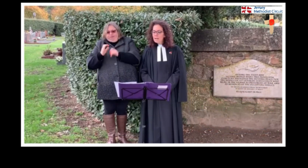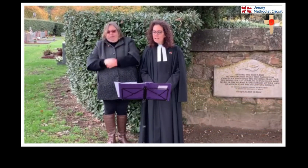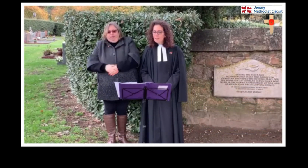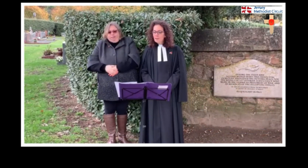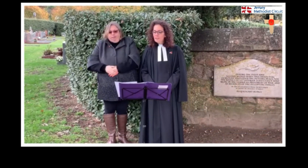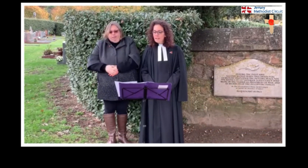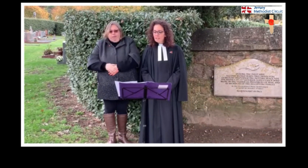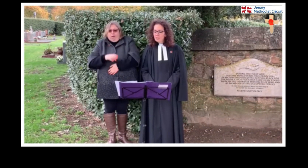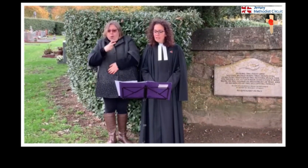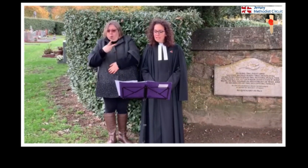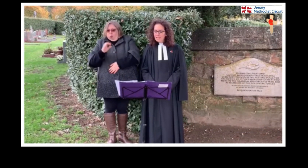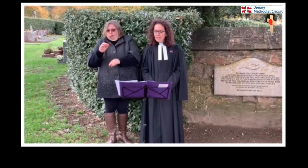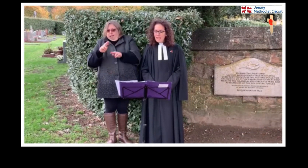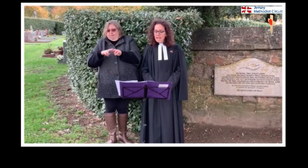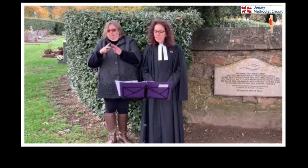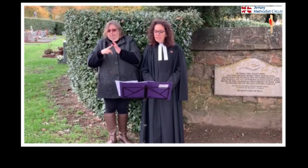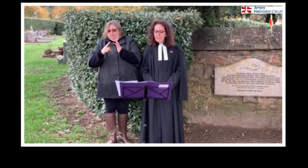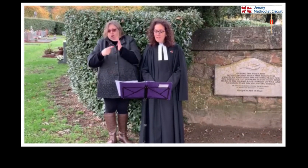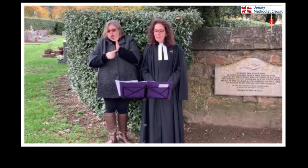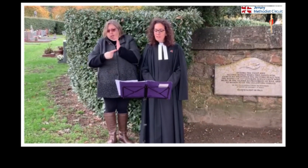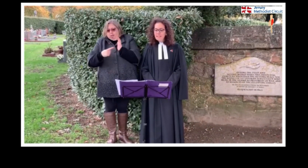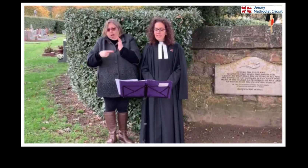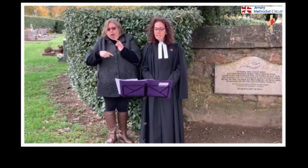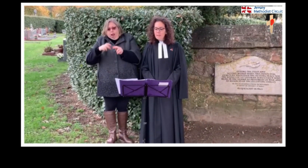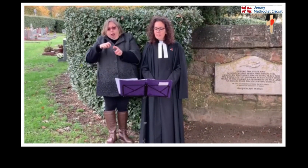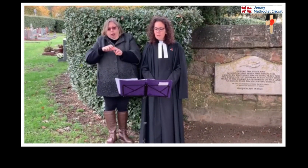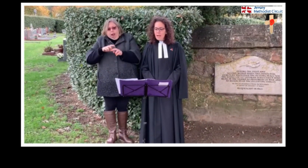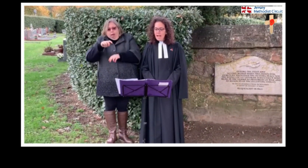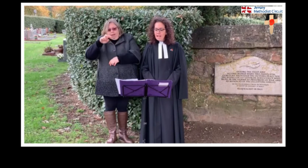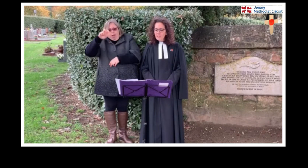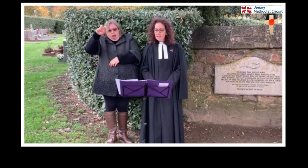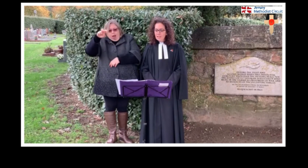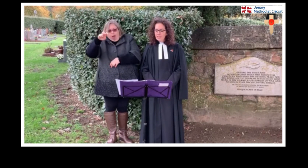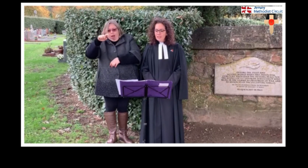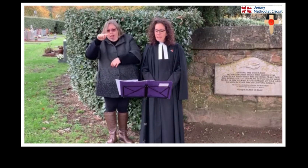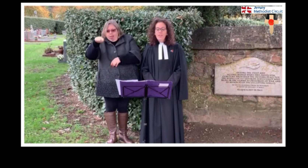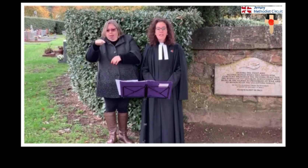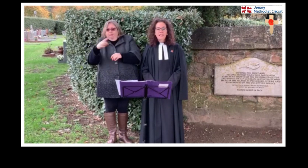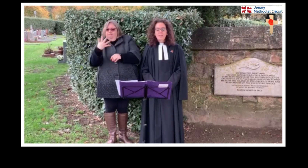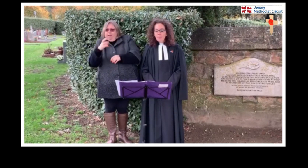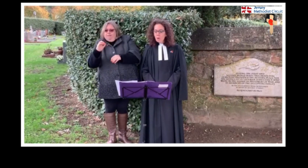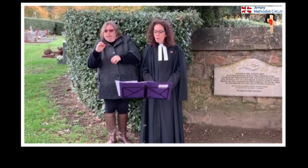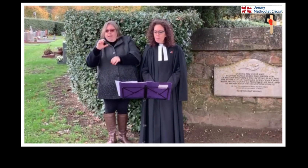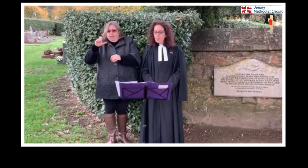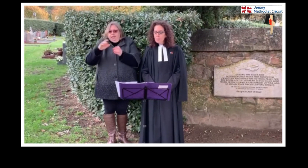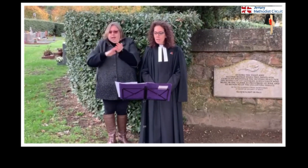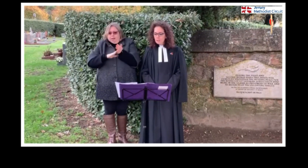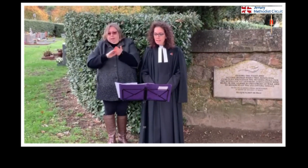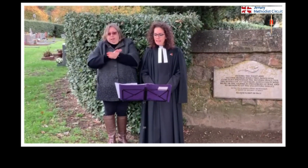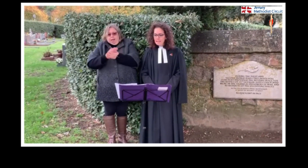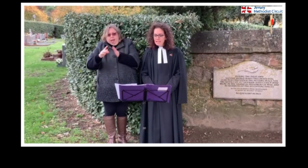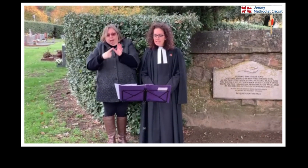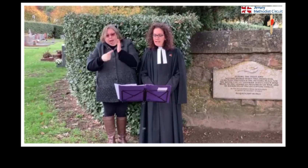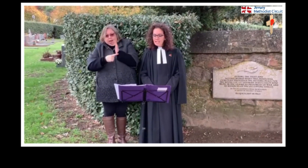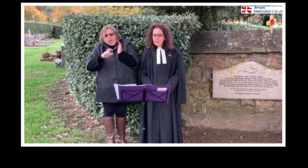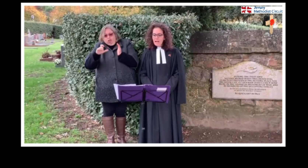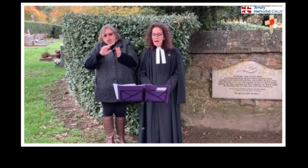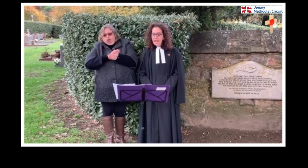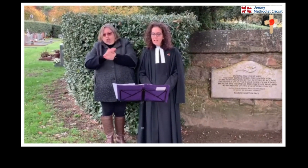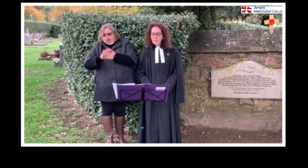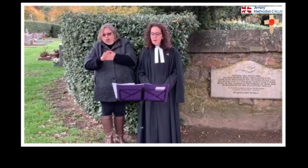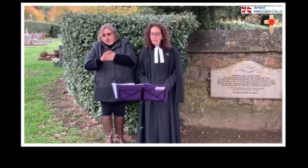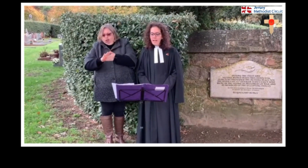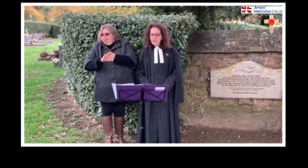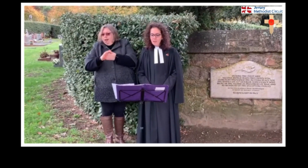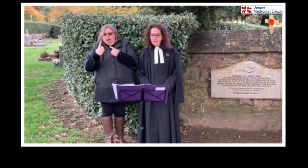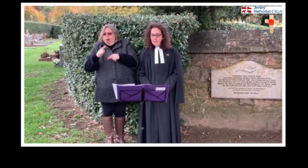a 20-foot vertical ladder and under a 50-centimeter square hatch. And this deplorable bottleneck led to the